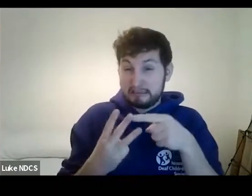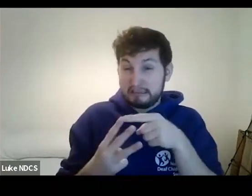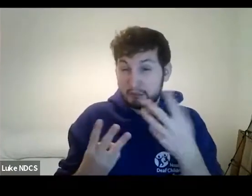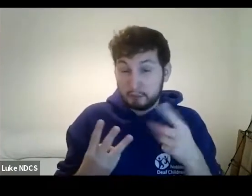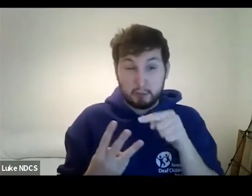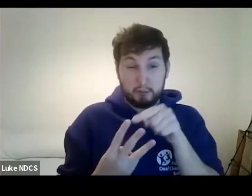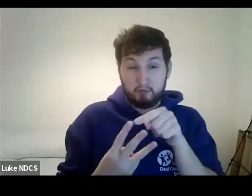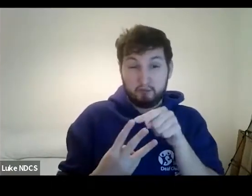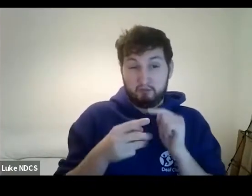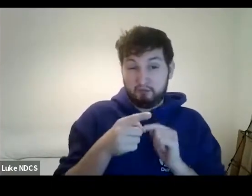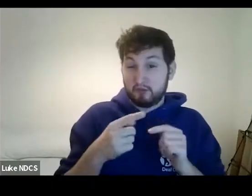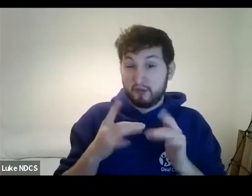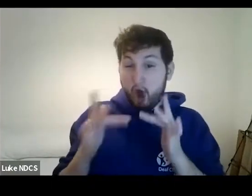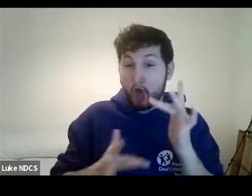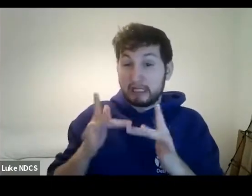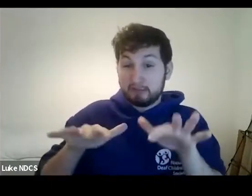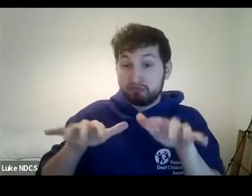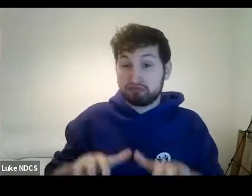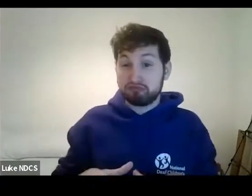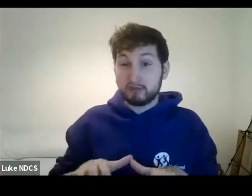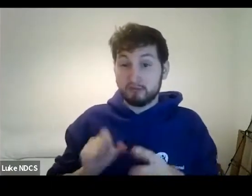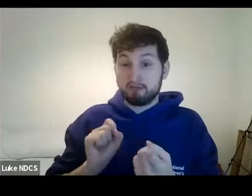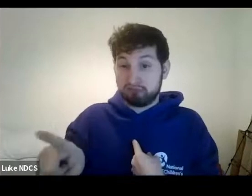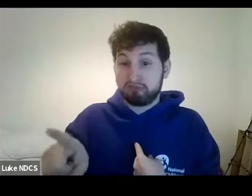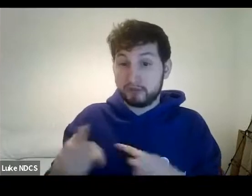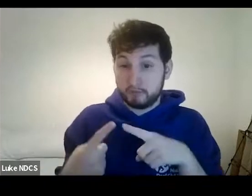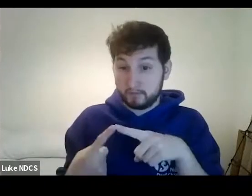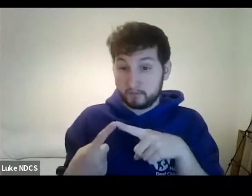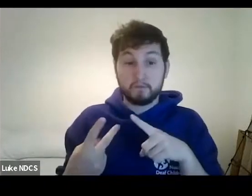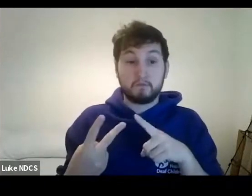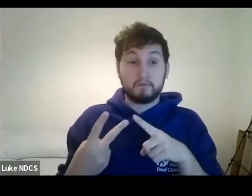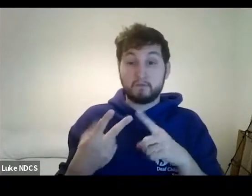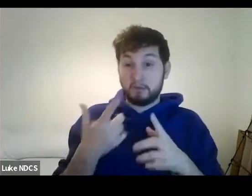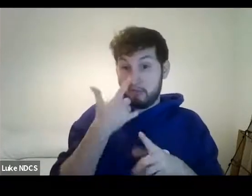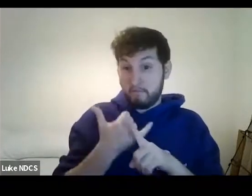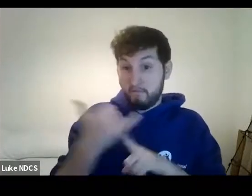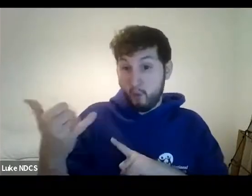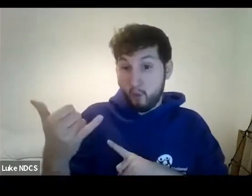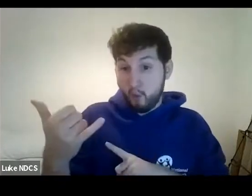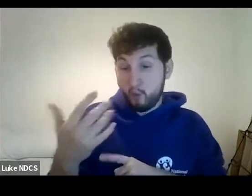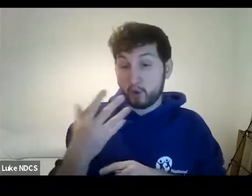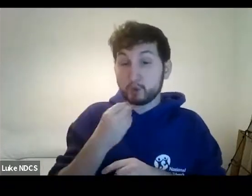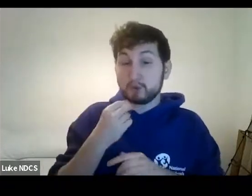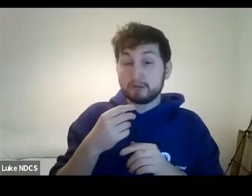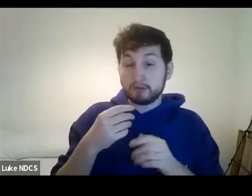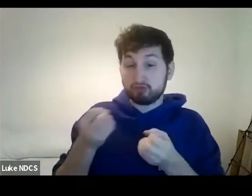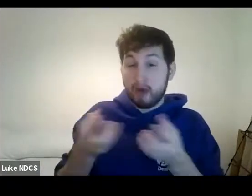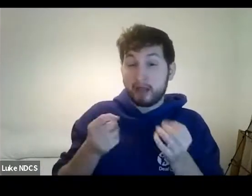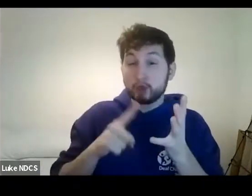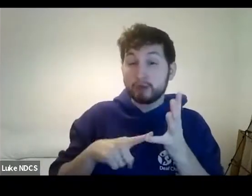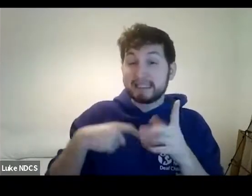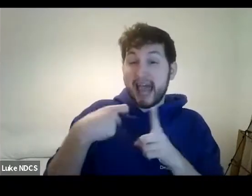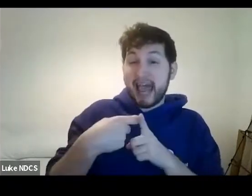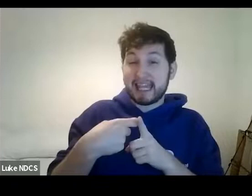Work application, there's 3 different ways in which you can do that. You can either complete the application online, you can use